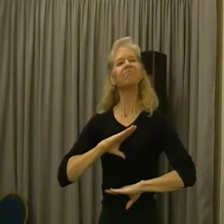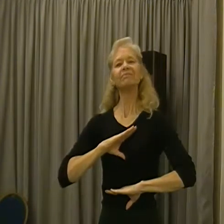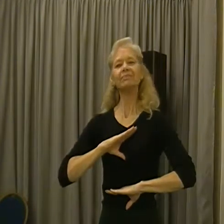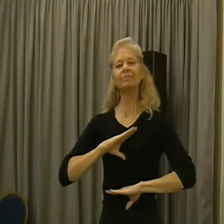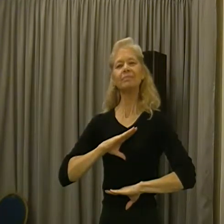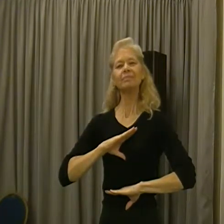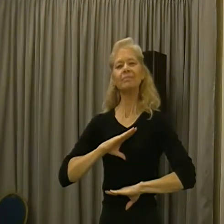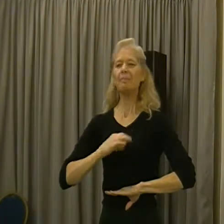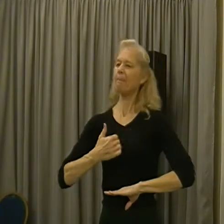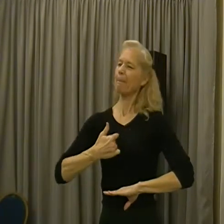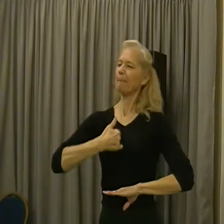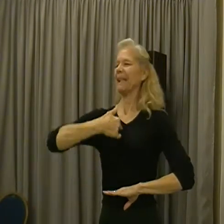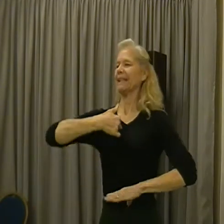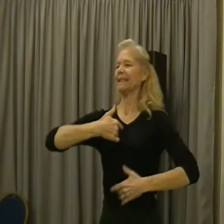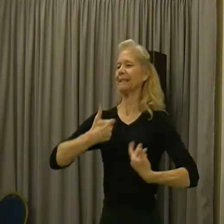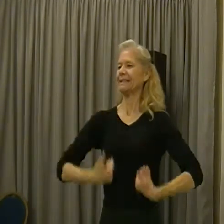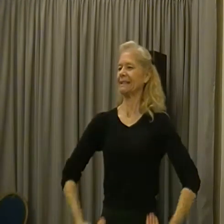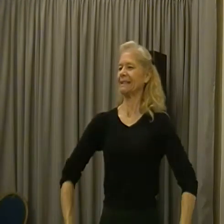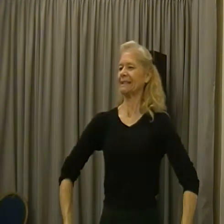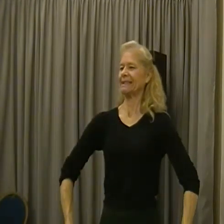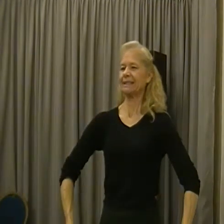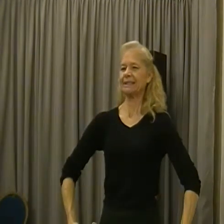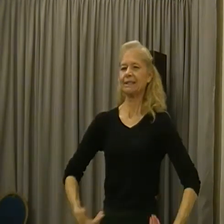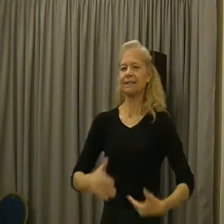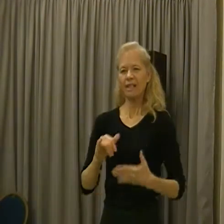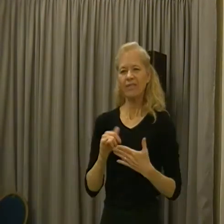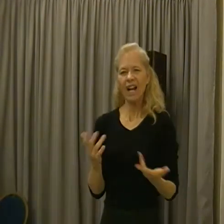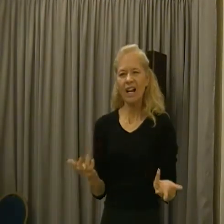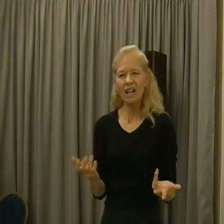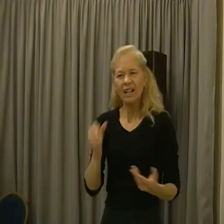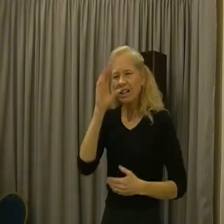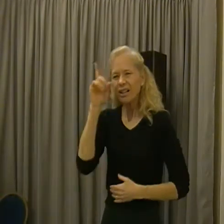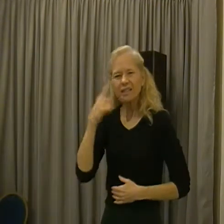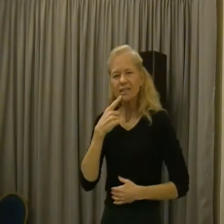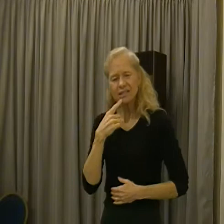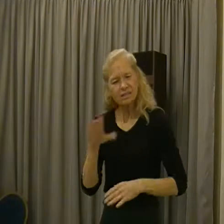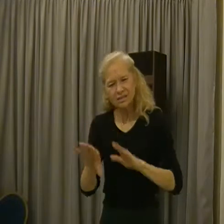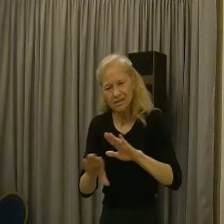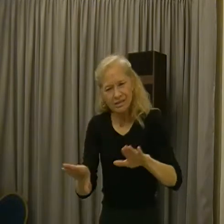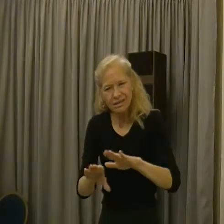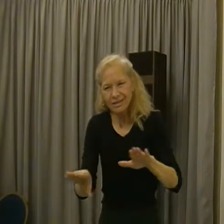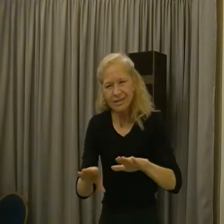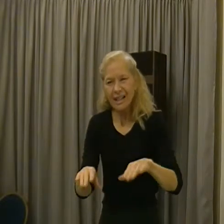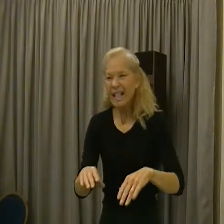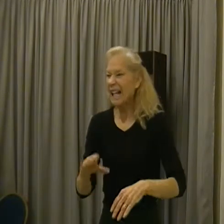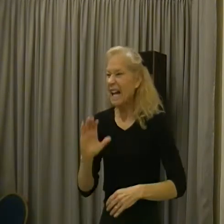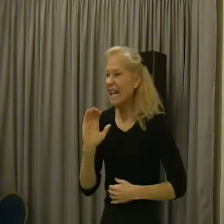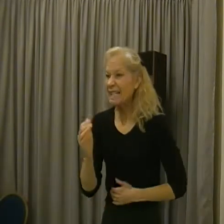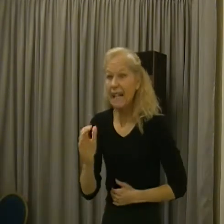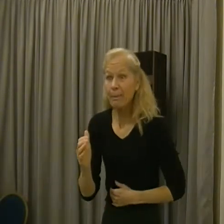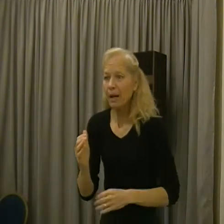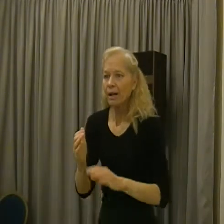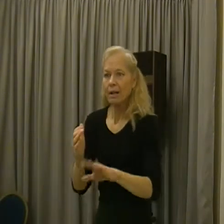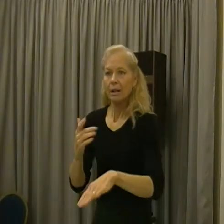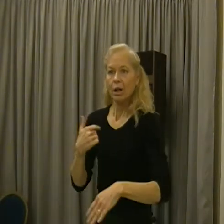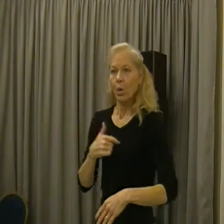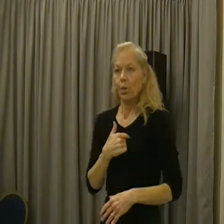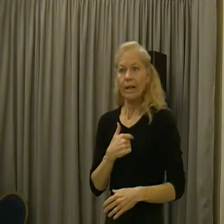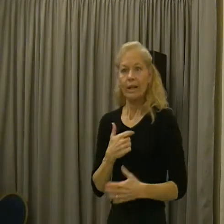sense. So much so that it almost needs to burst forth in words and expression.